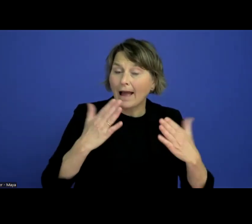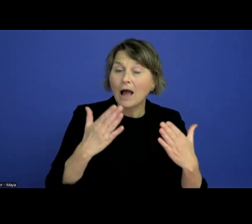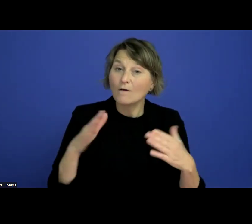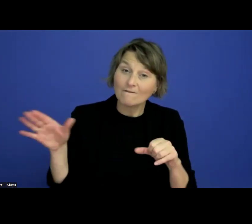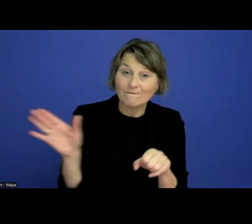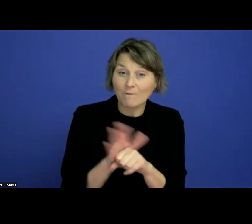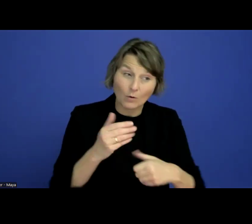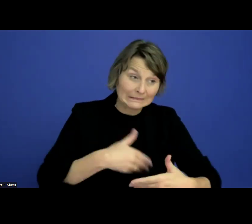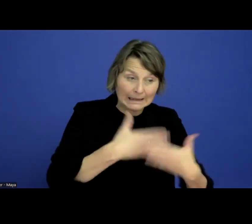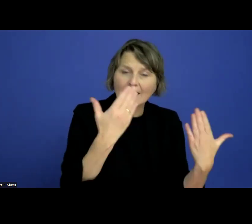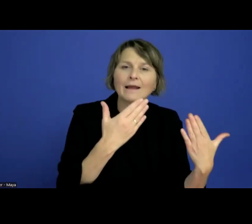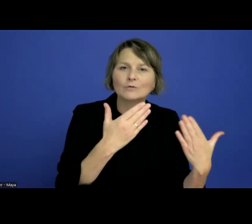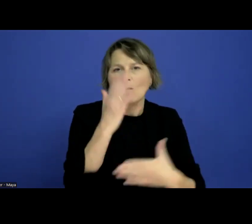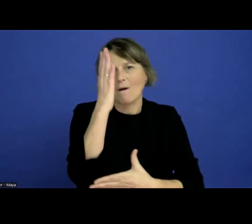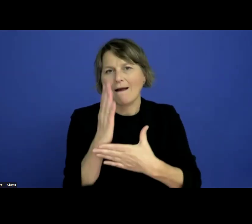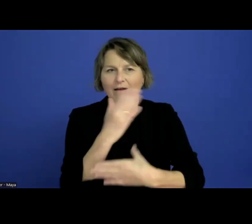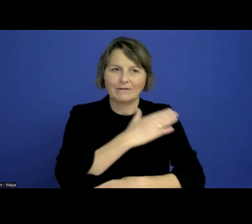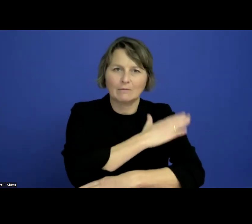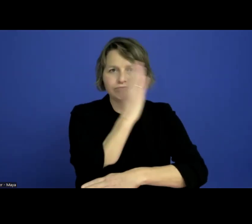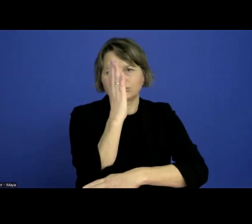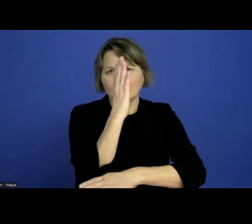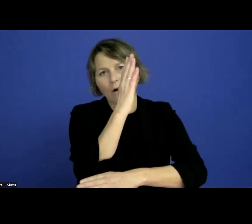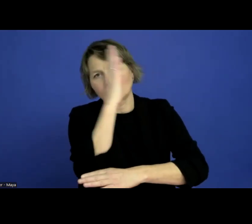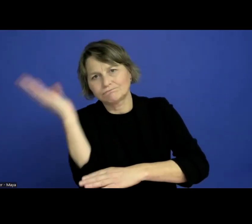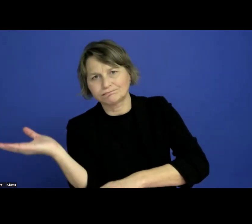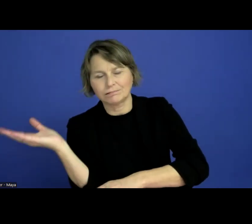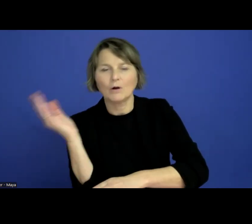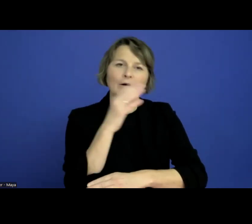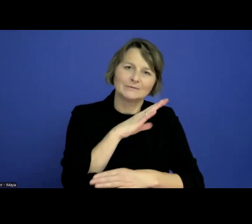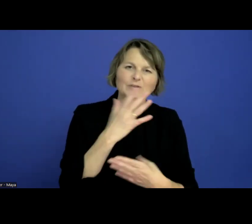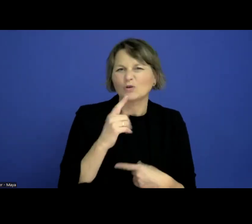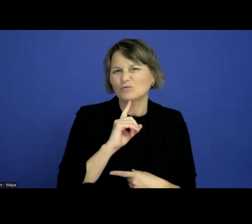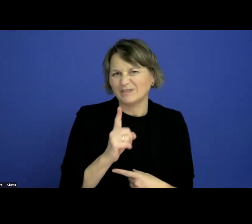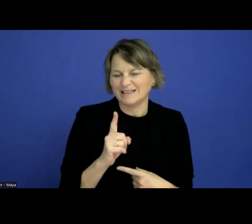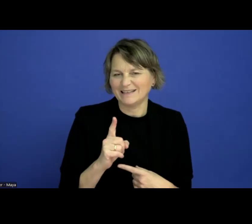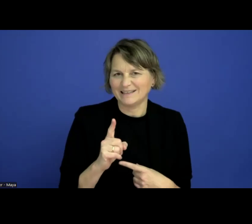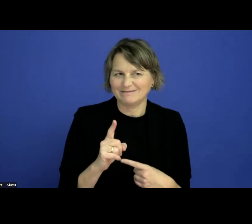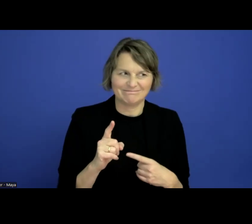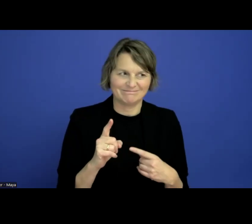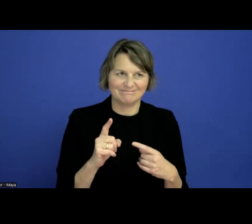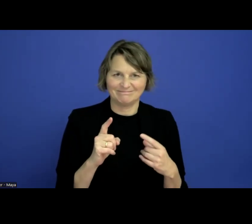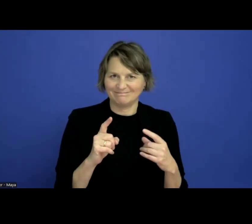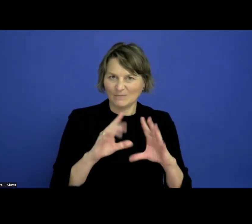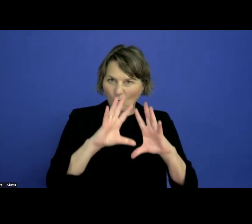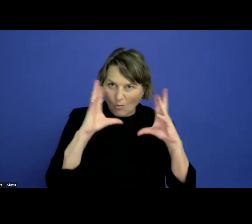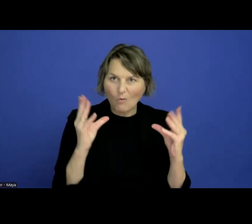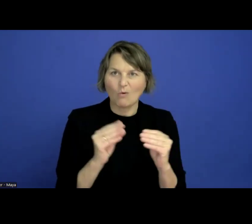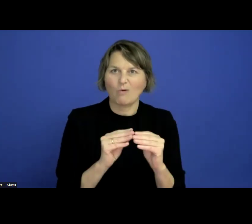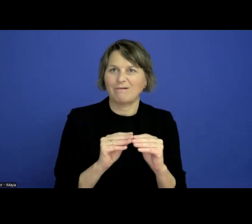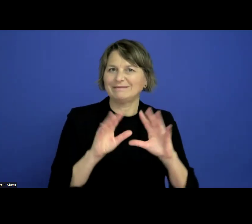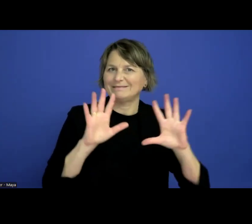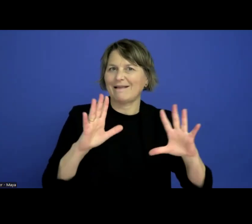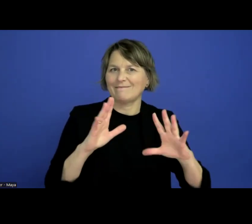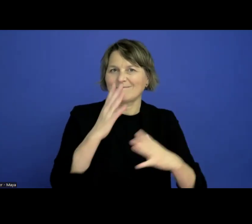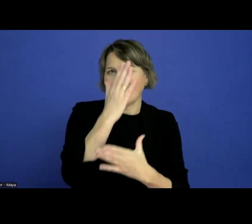So on the full year, it means 10 half days of fully paid leaves. I know that in some regions,